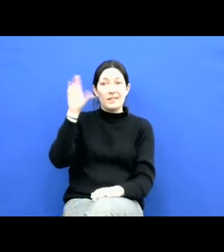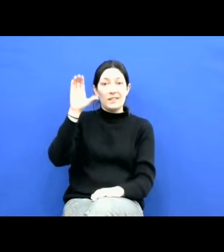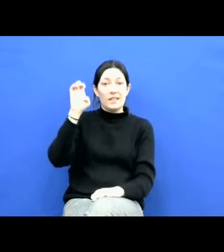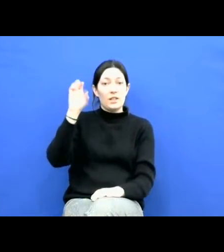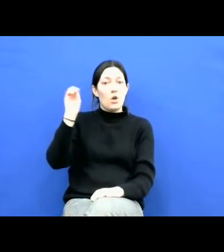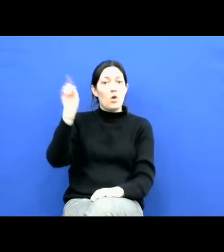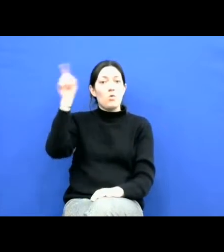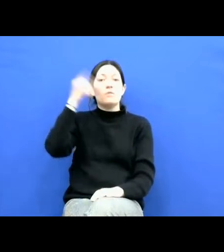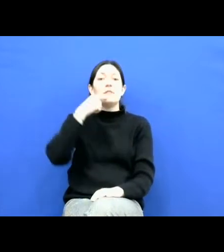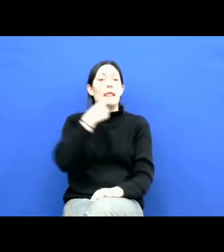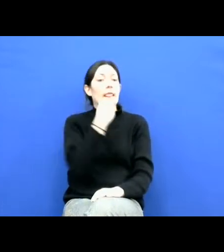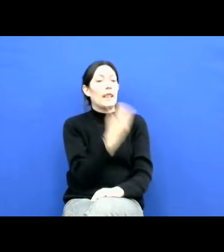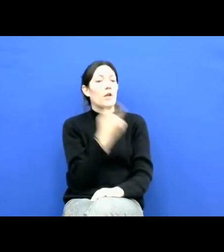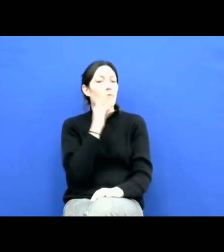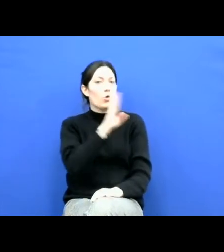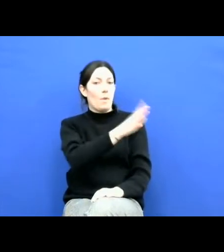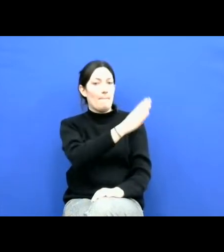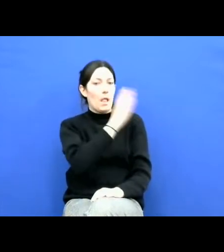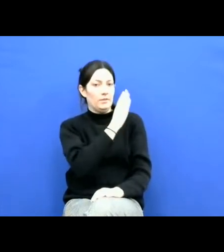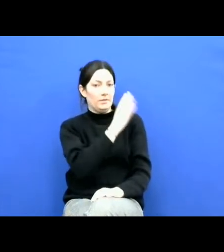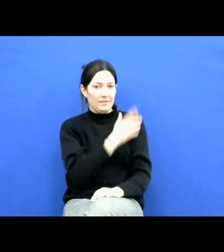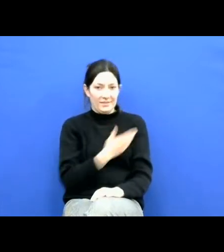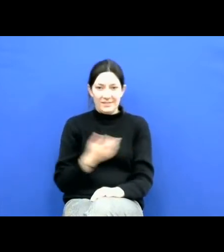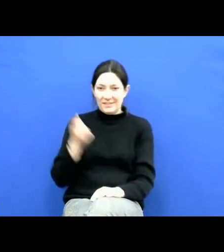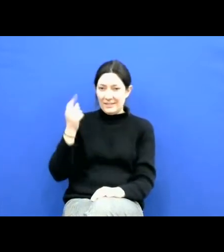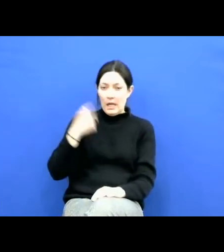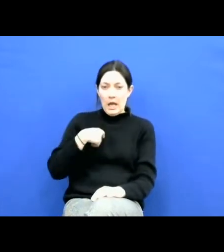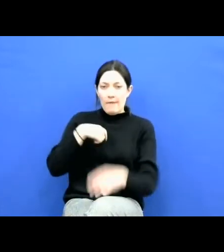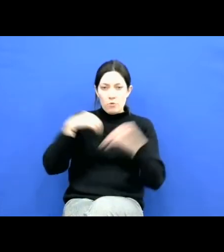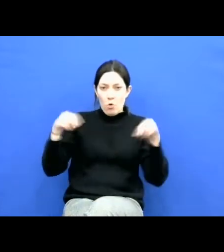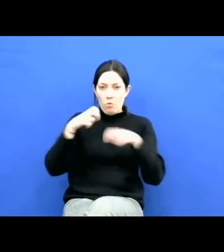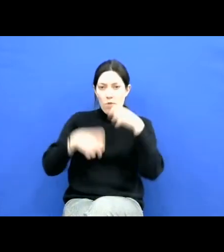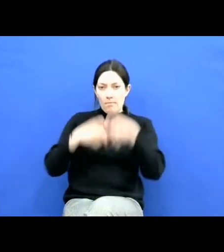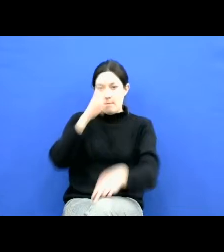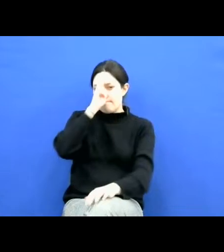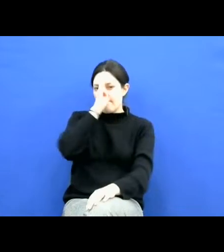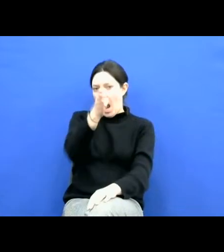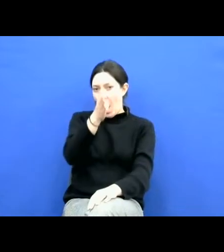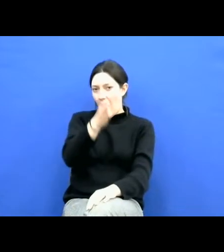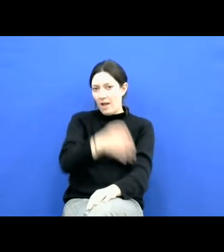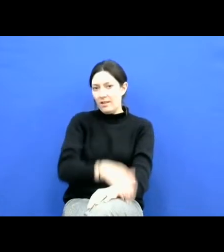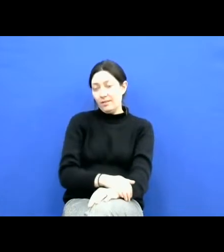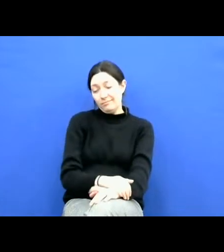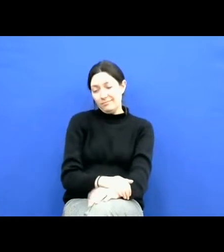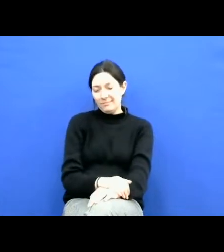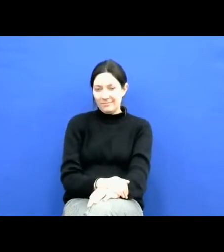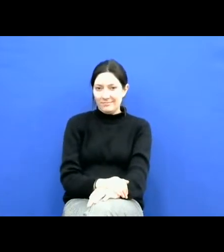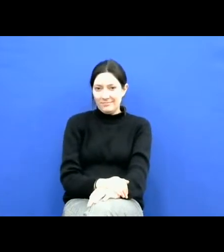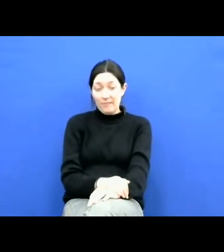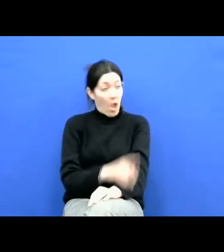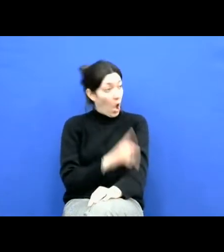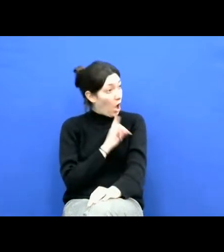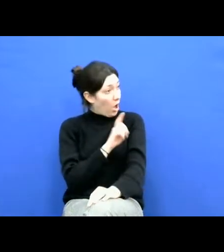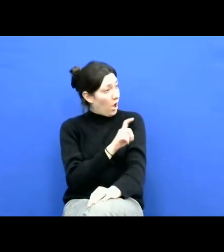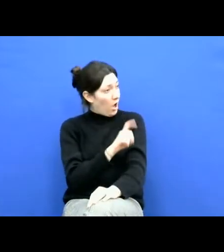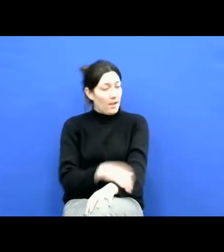blunt. As you guys know, I don't have any problem expressing my opinions, so. Really? Yeah.